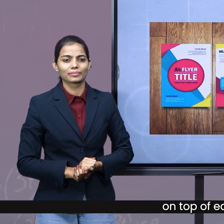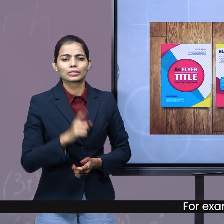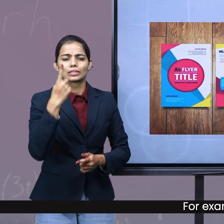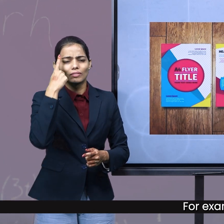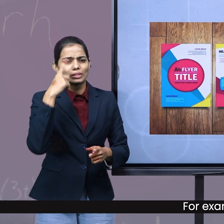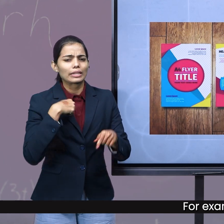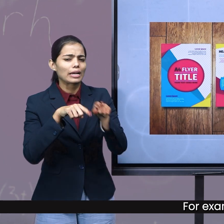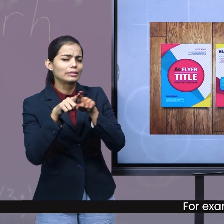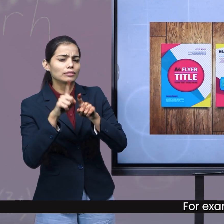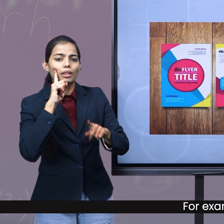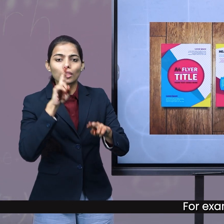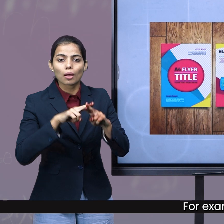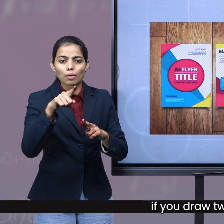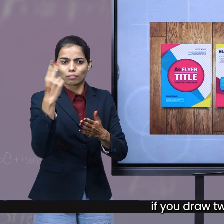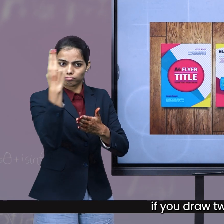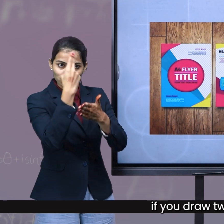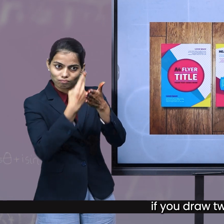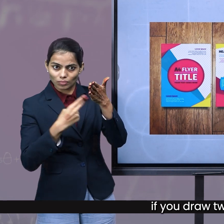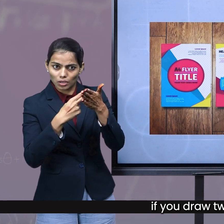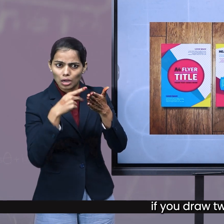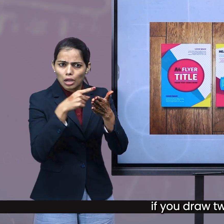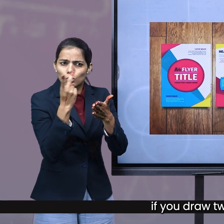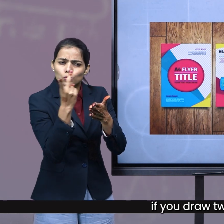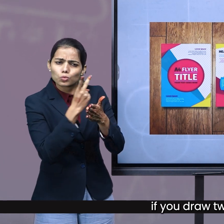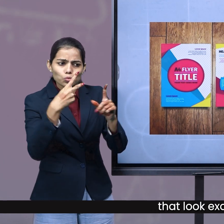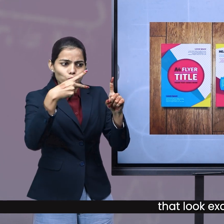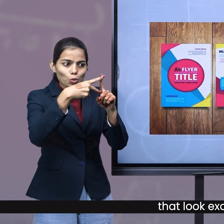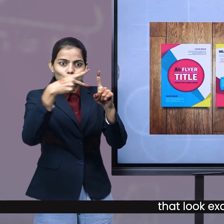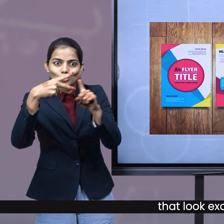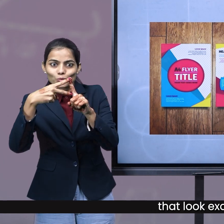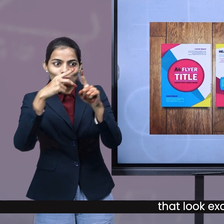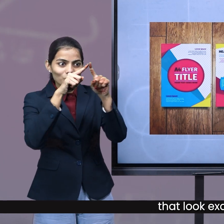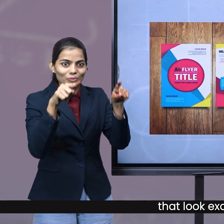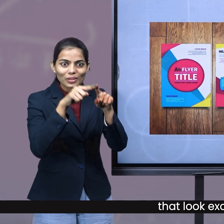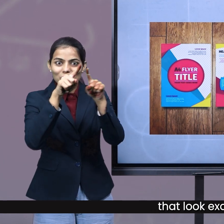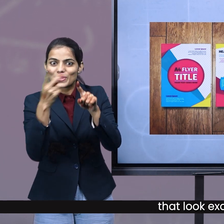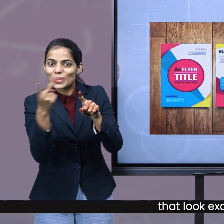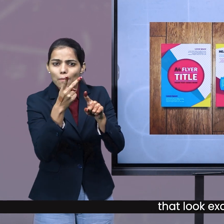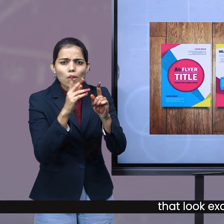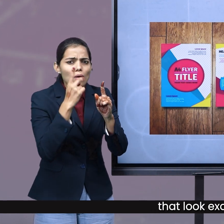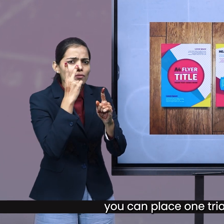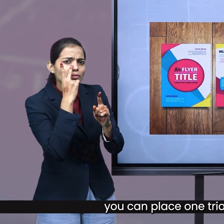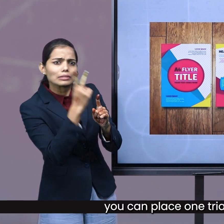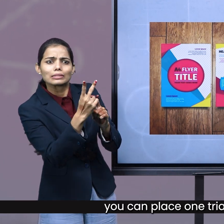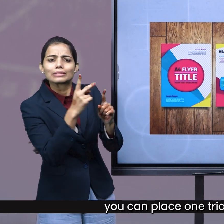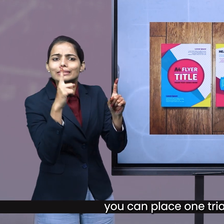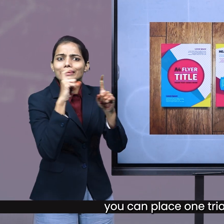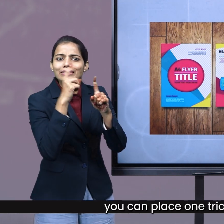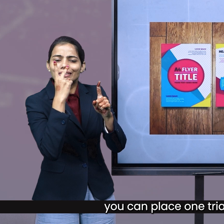For example, if you draw two triangles that look exactly alike, you can place one